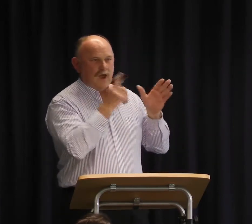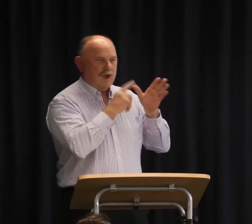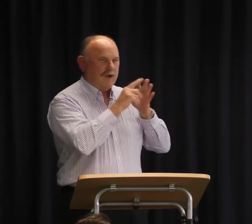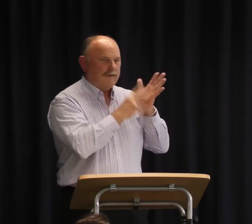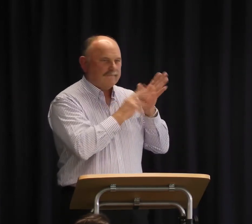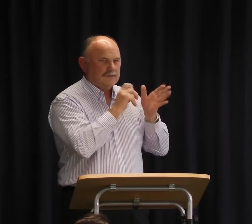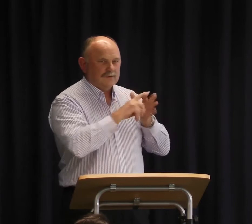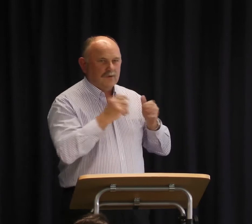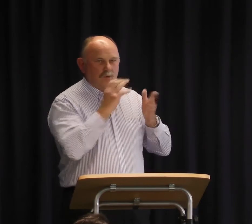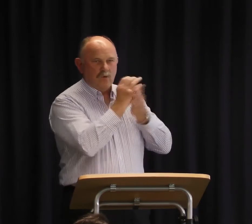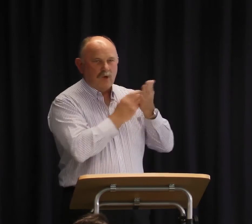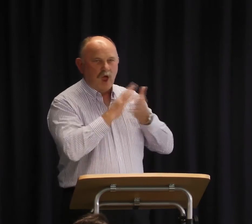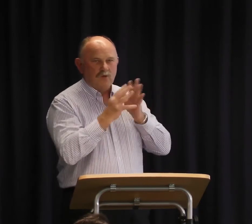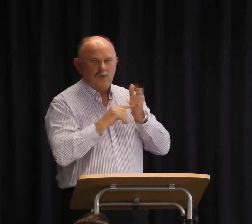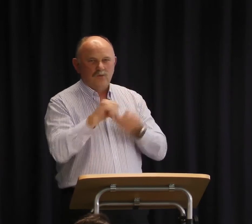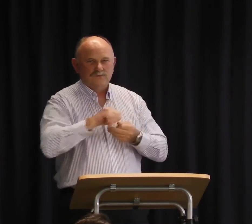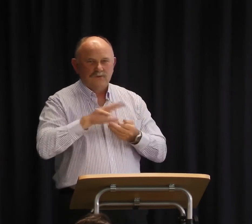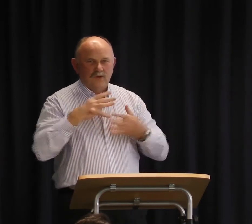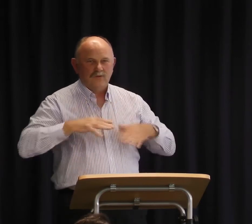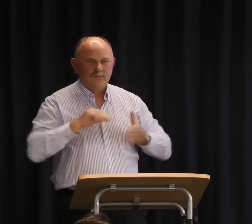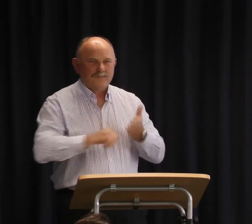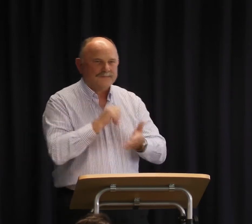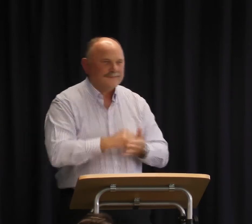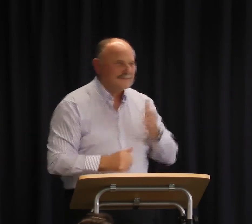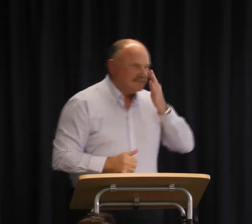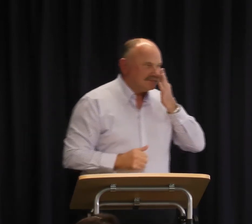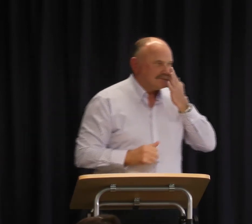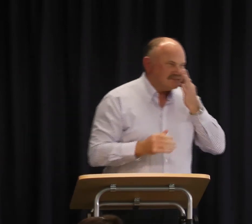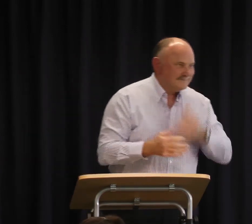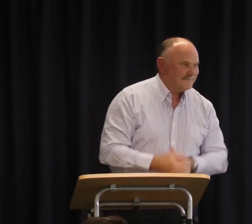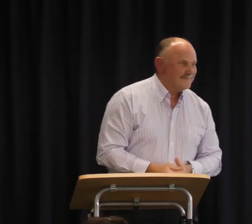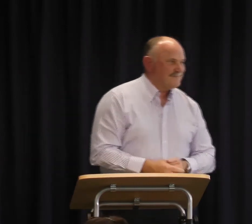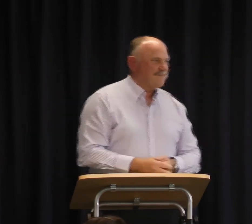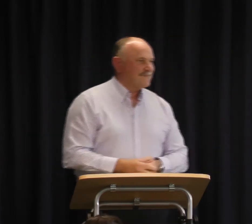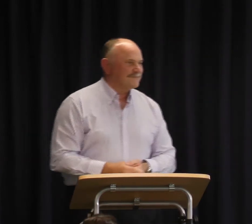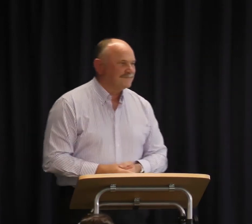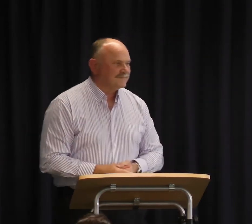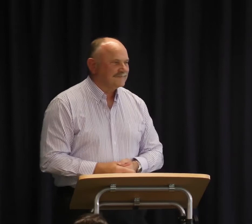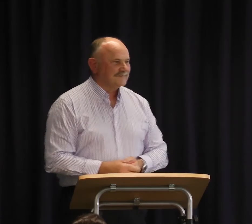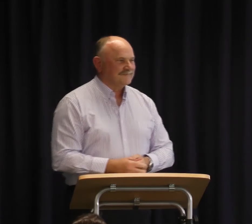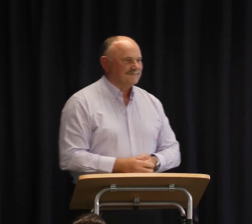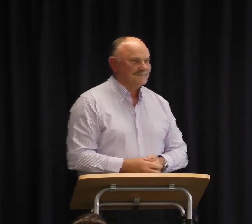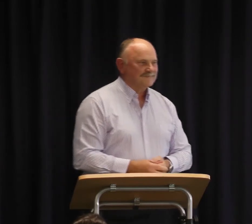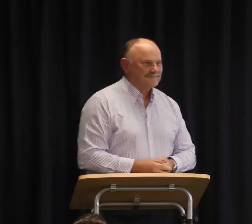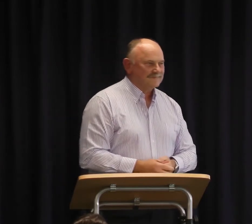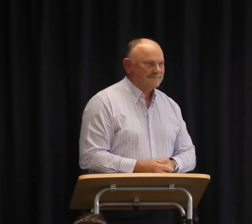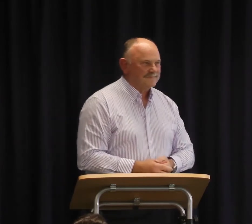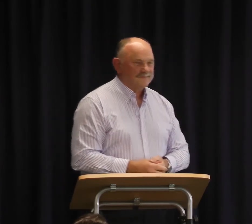out, John asked Jill for some advice in terms of how to wash clothes properly.